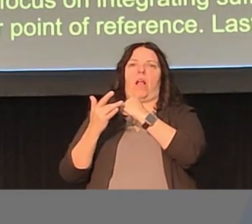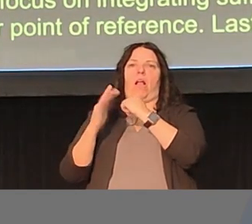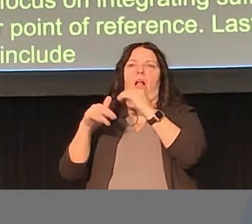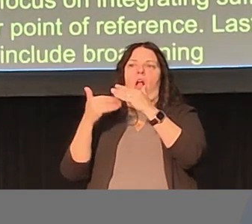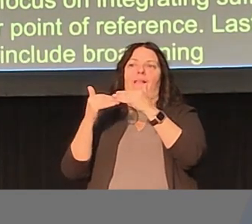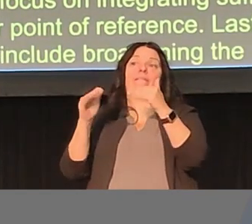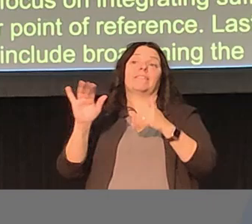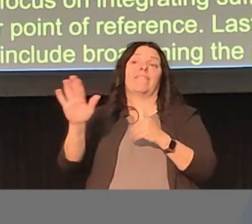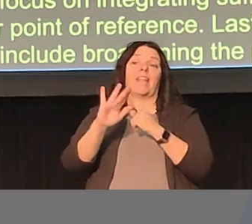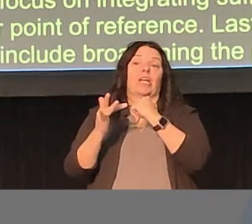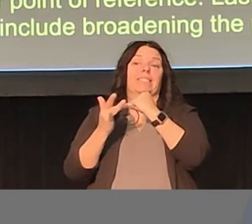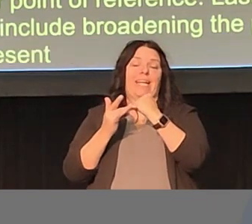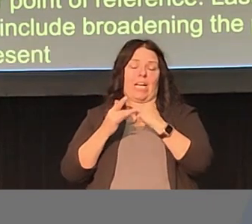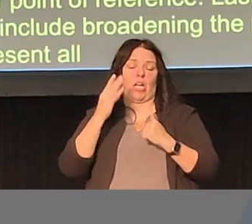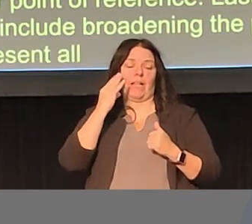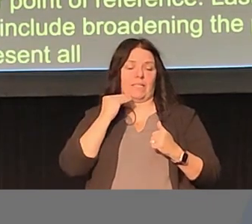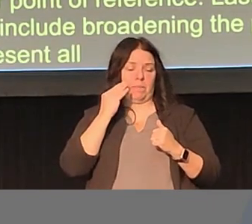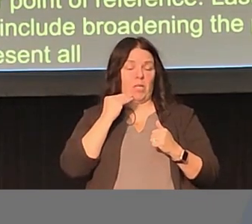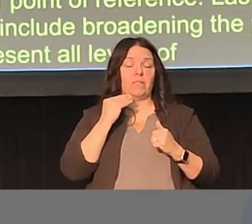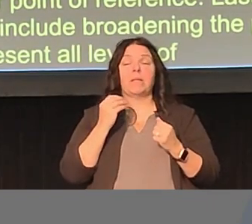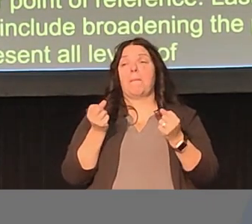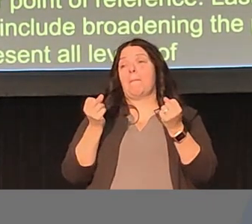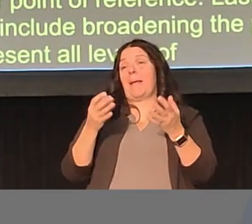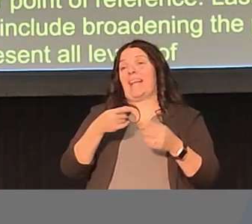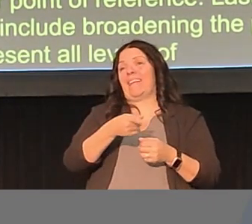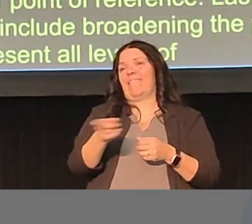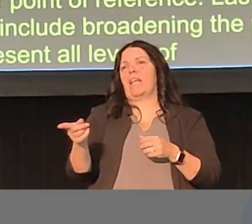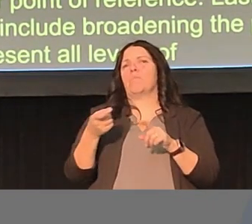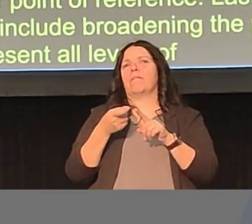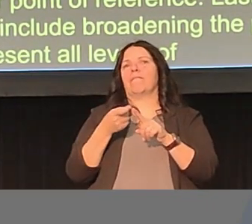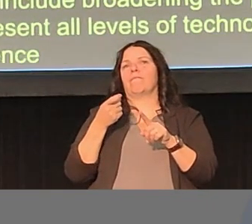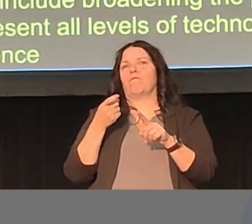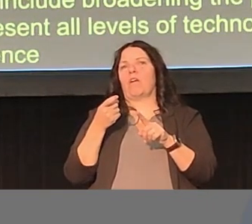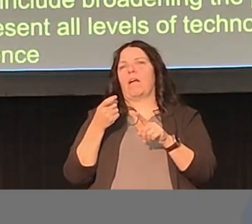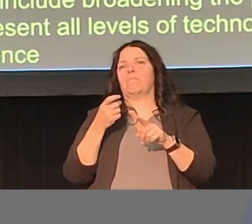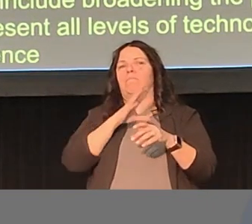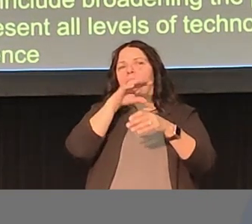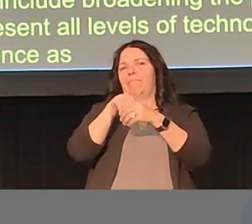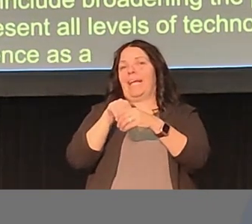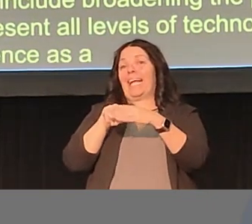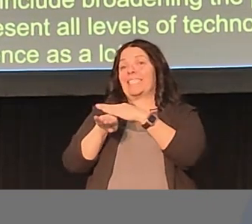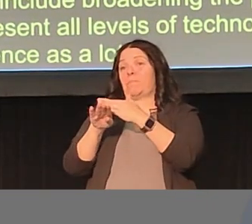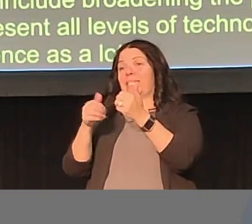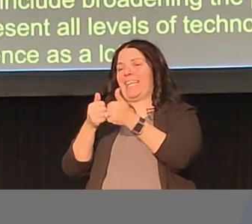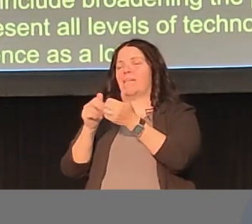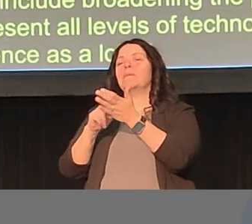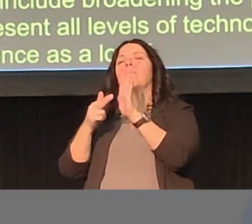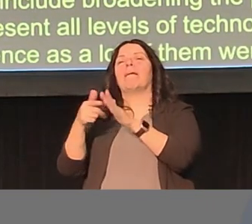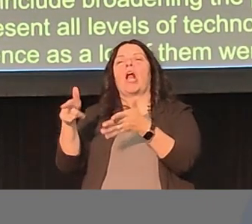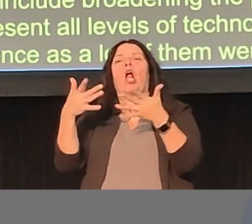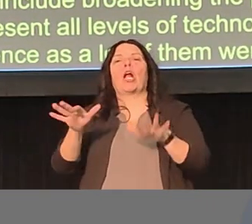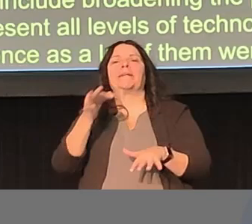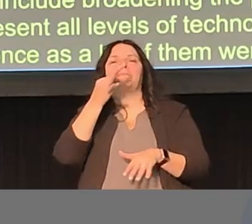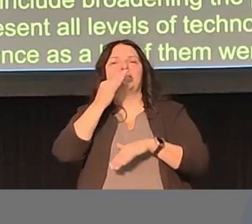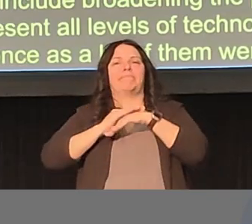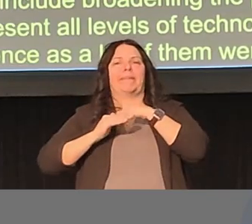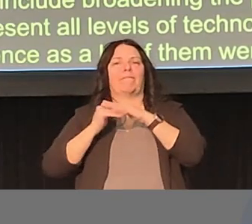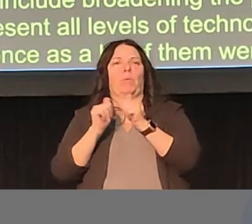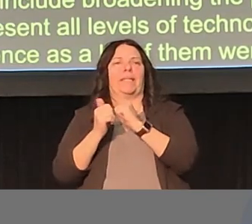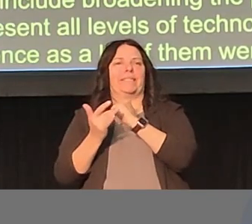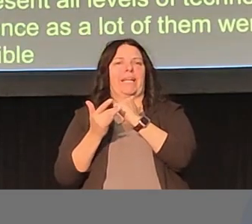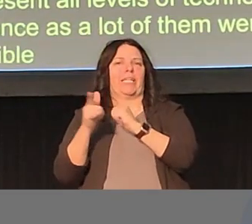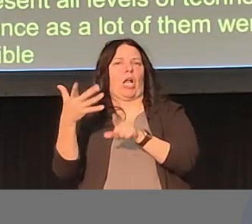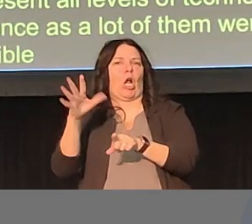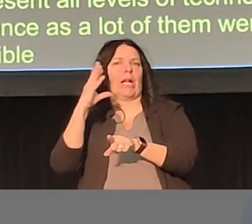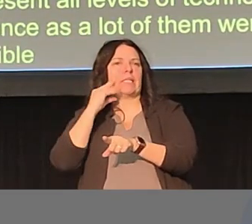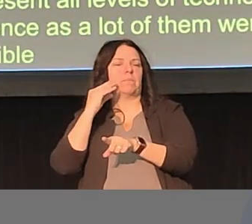technological experience, as a lot of them were from an accessible games forum, meaning they had some technological experience. So we